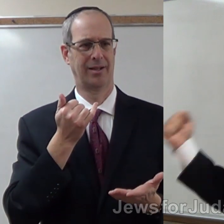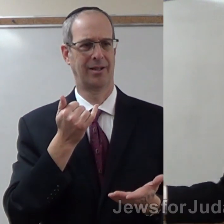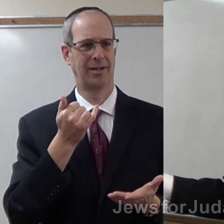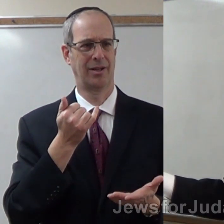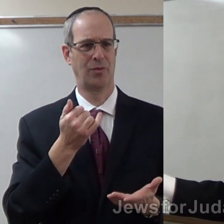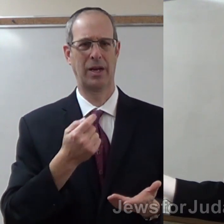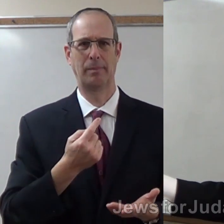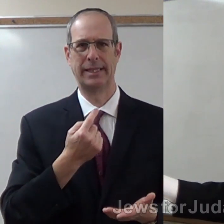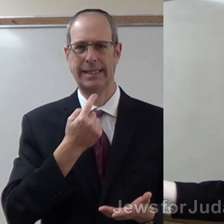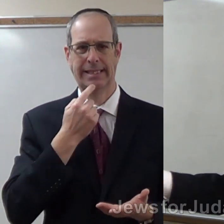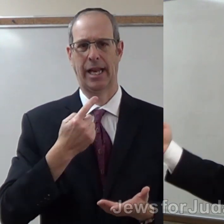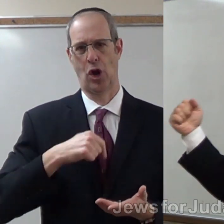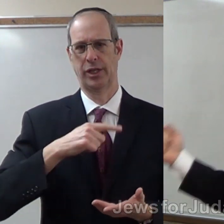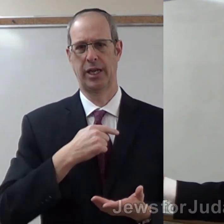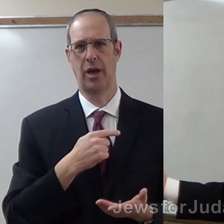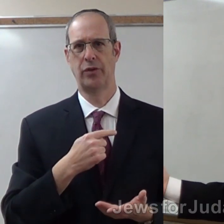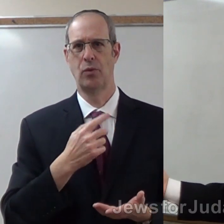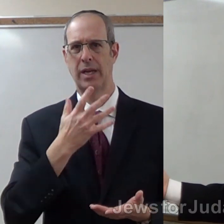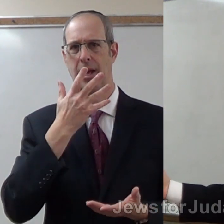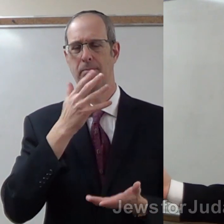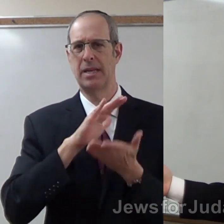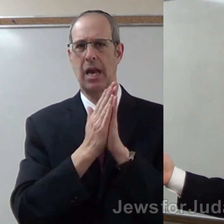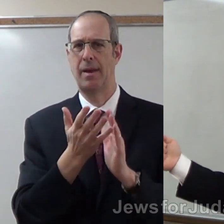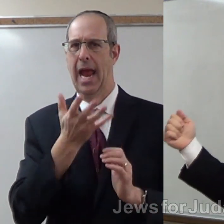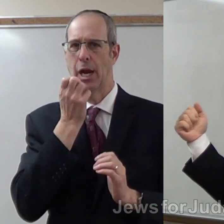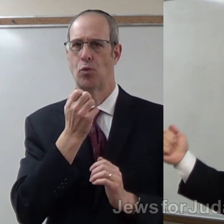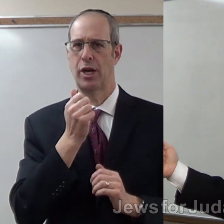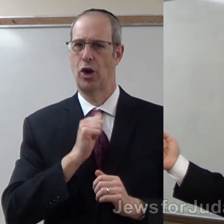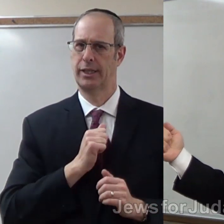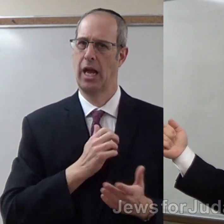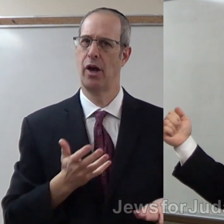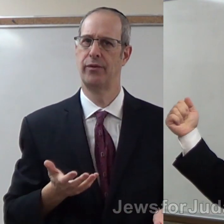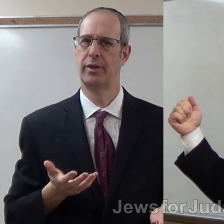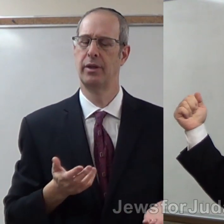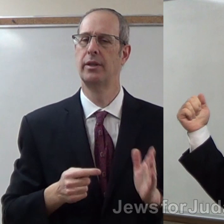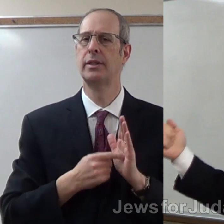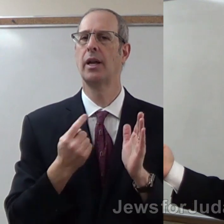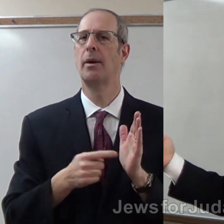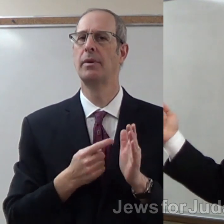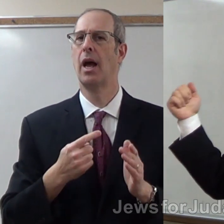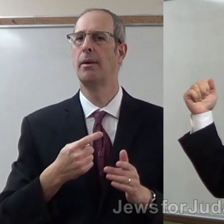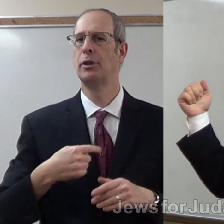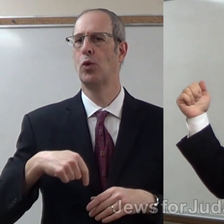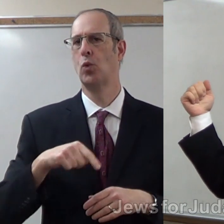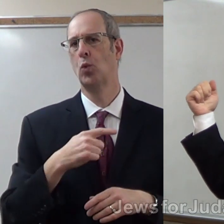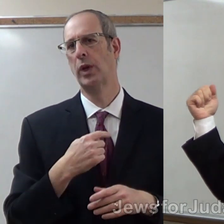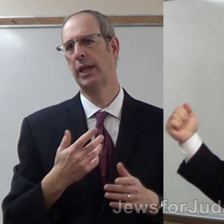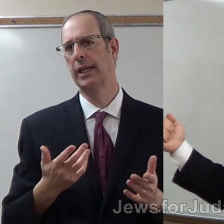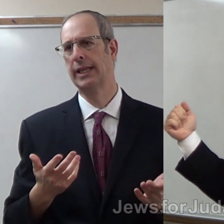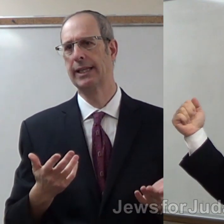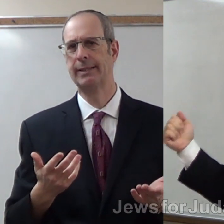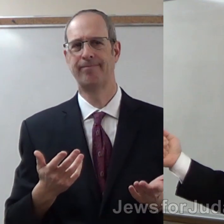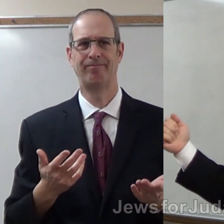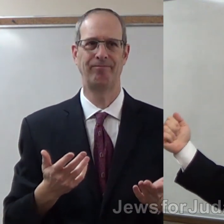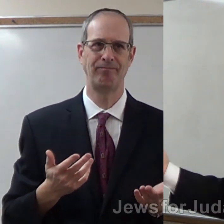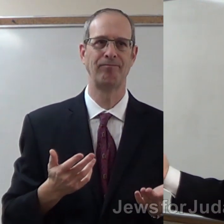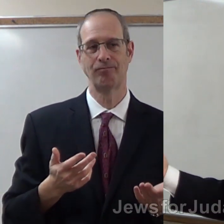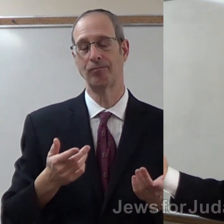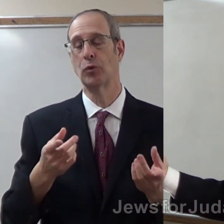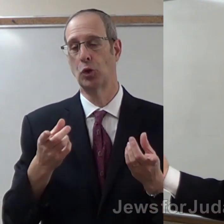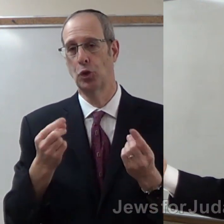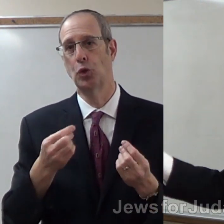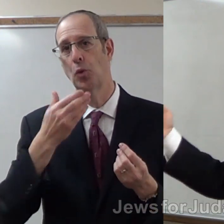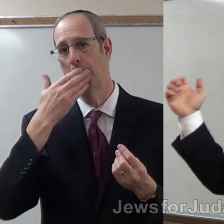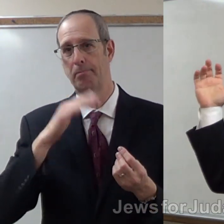get upset with ourselves. We get angry with ourselves because sometimes we do very bad